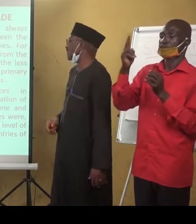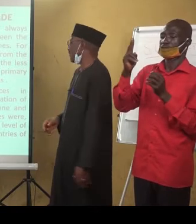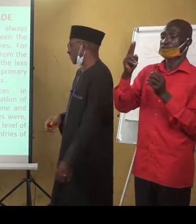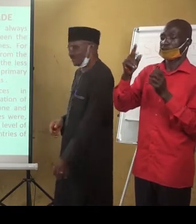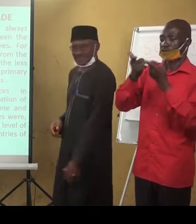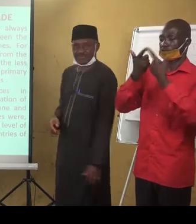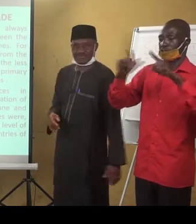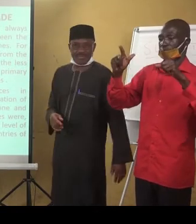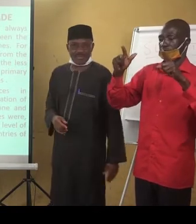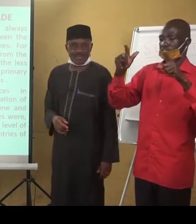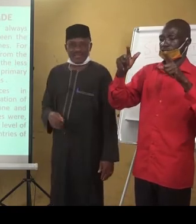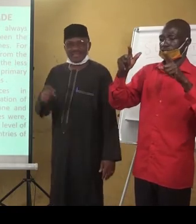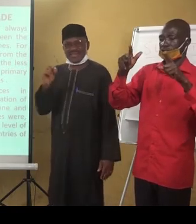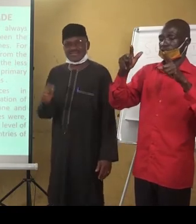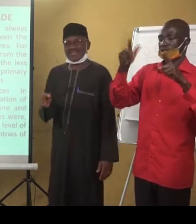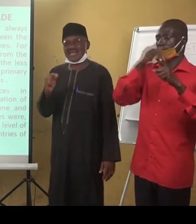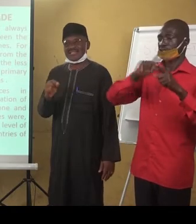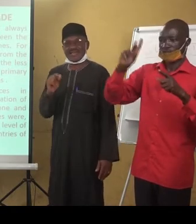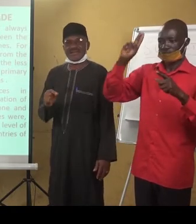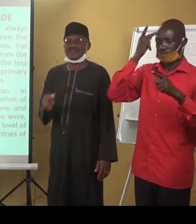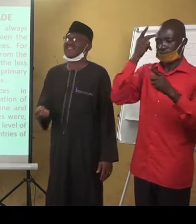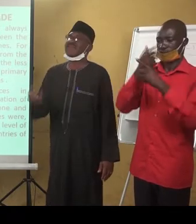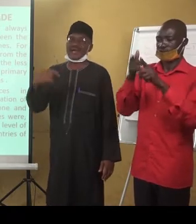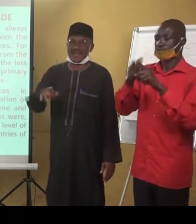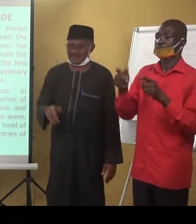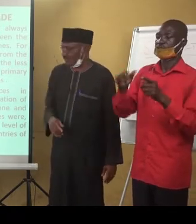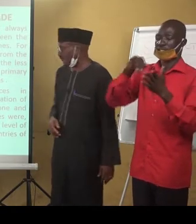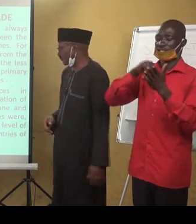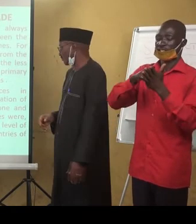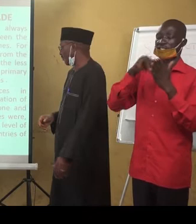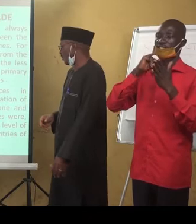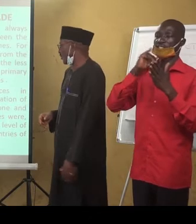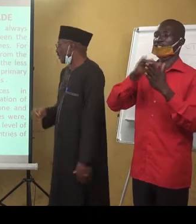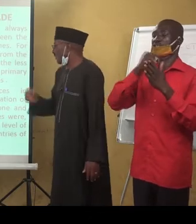language/political differences. This thing has ever been a barrier.